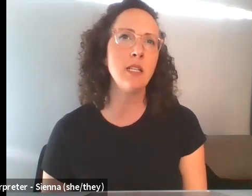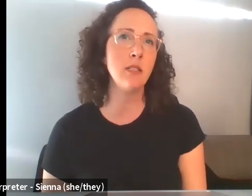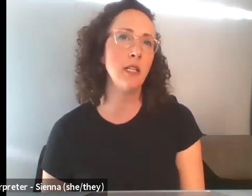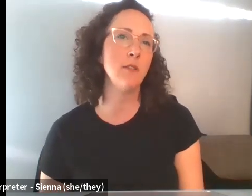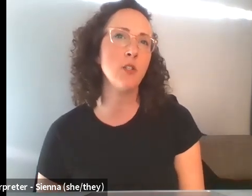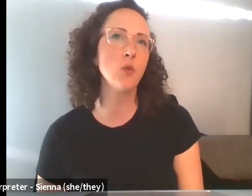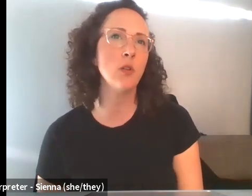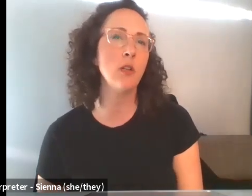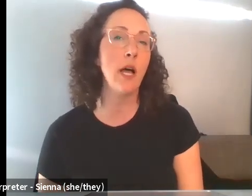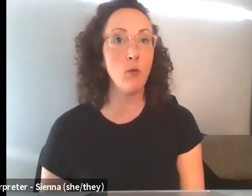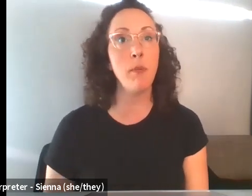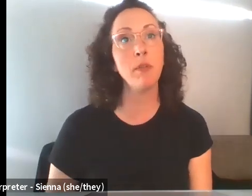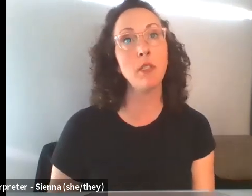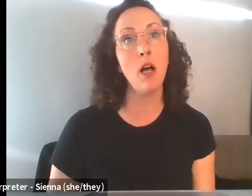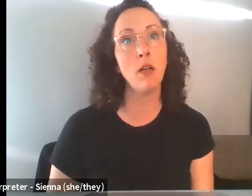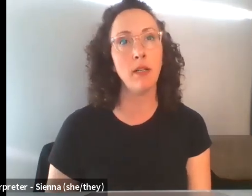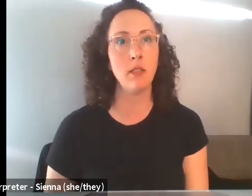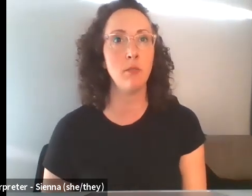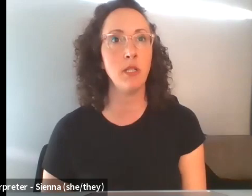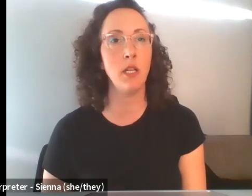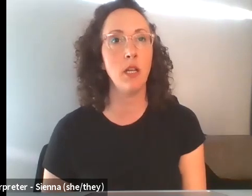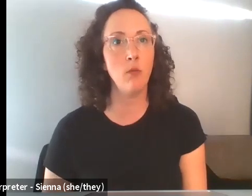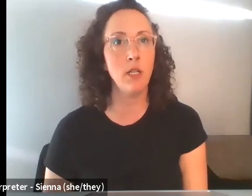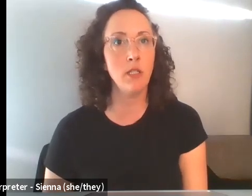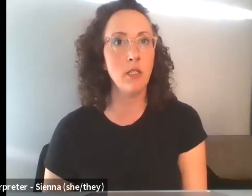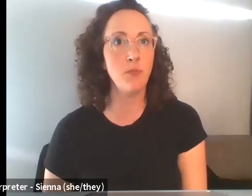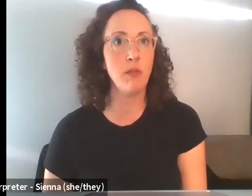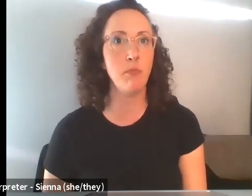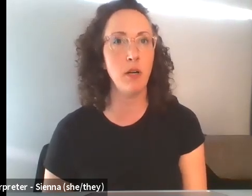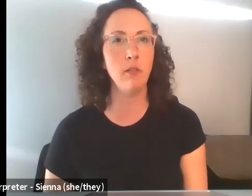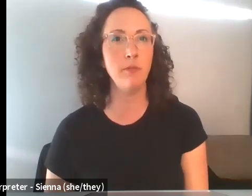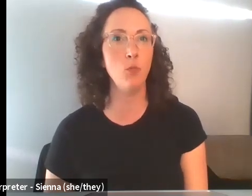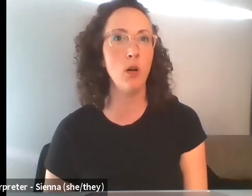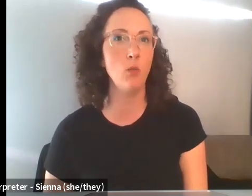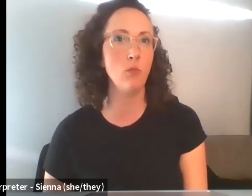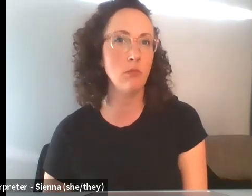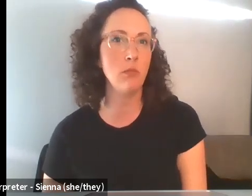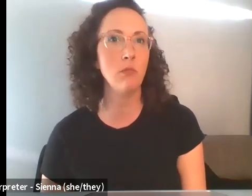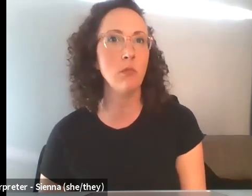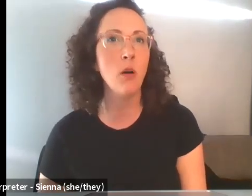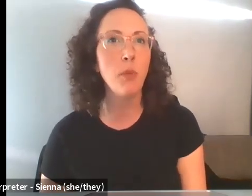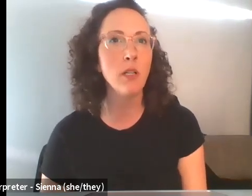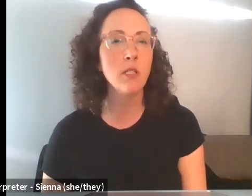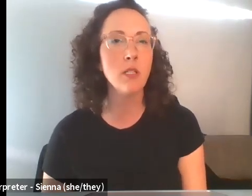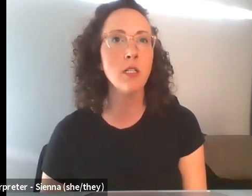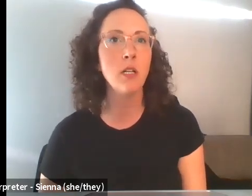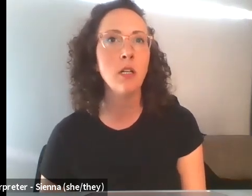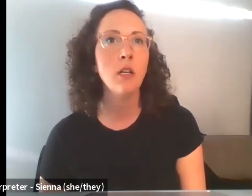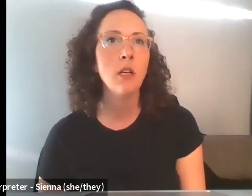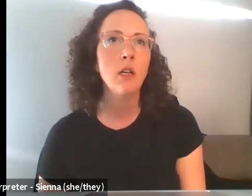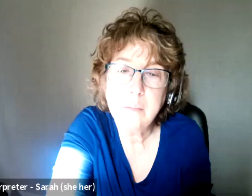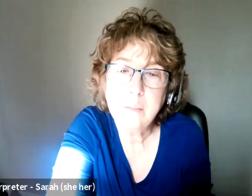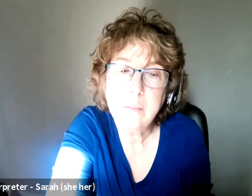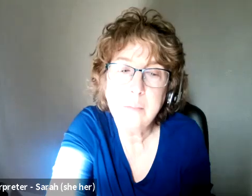I guess as the leader of the school, I would want people to talk about disability. I'd want it to just be part of part of the